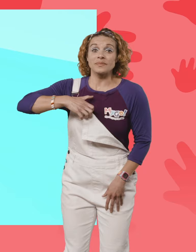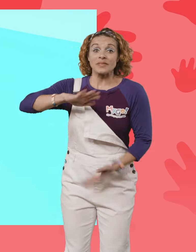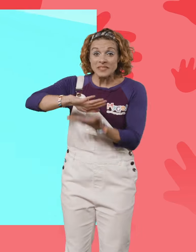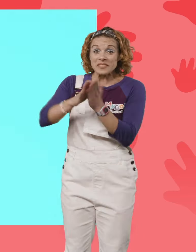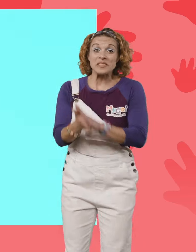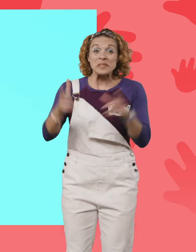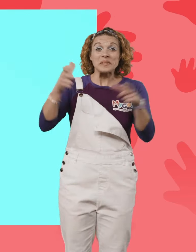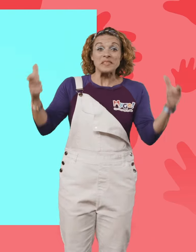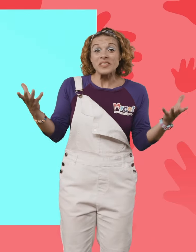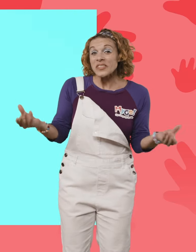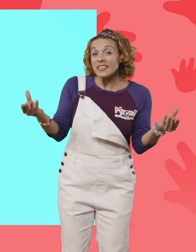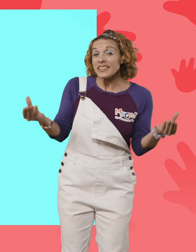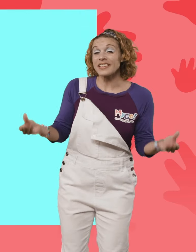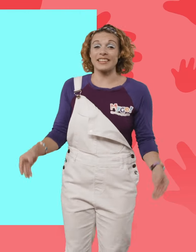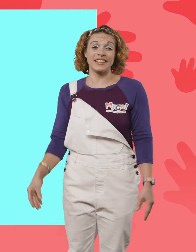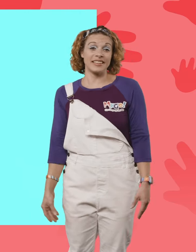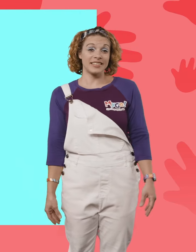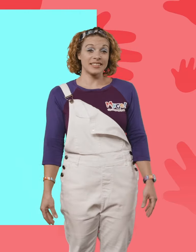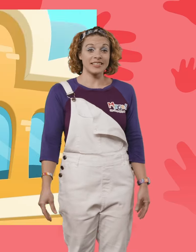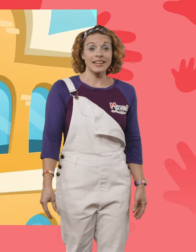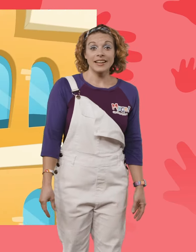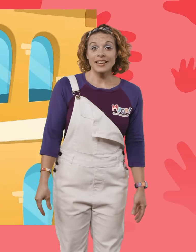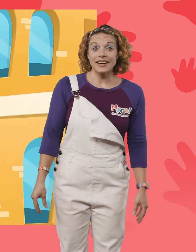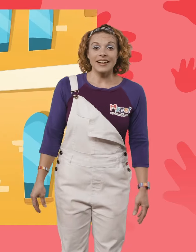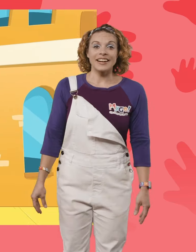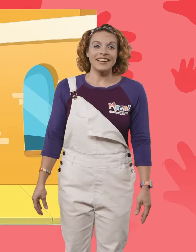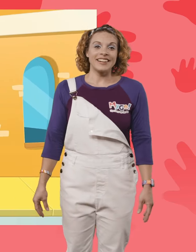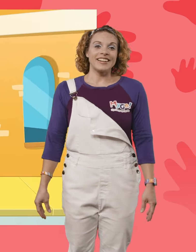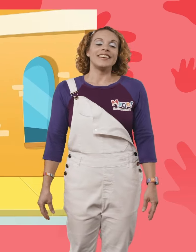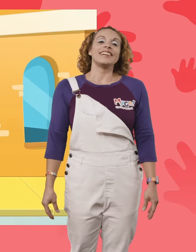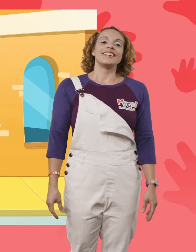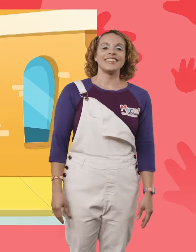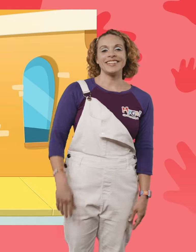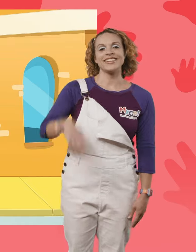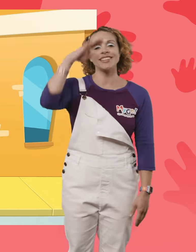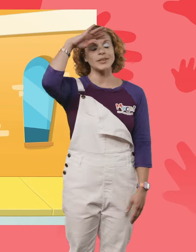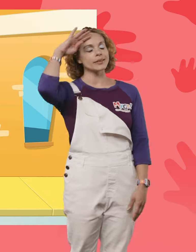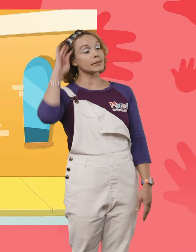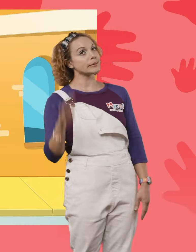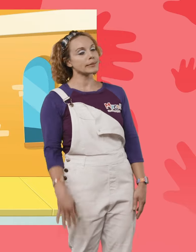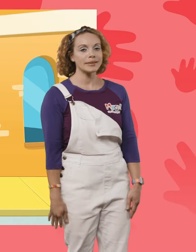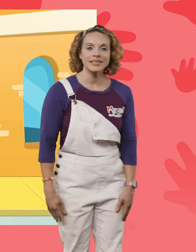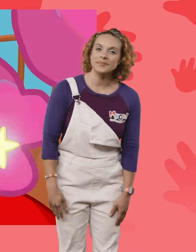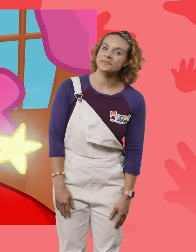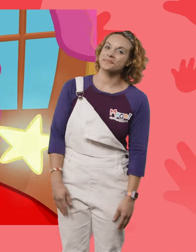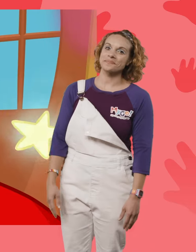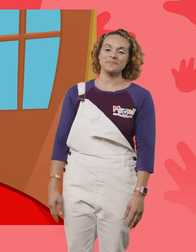Morphle! Morph into a big cushion!